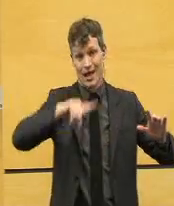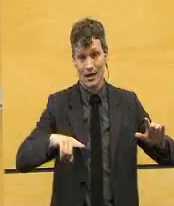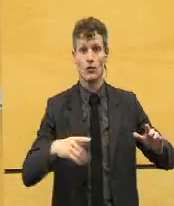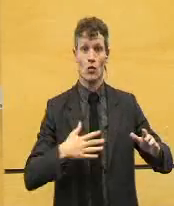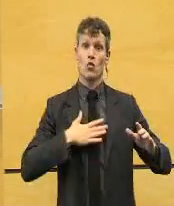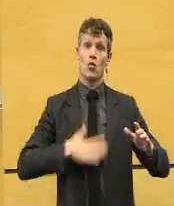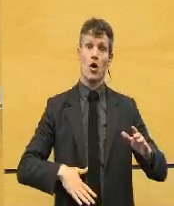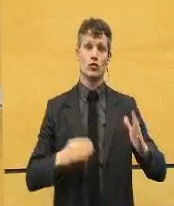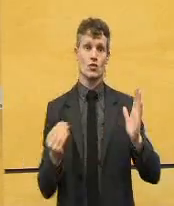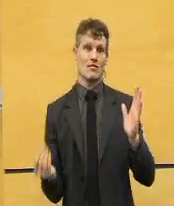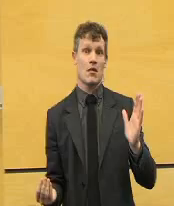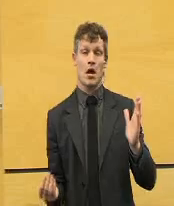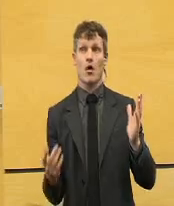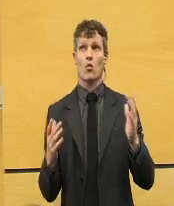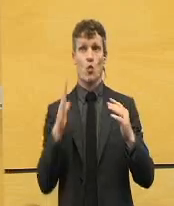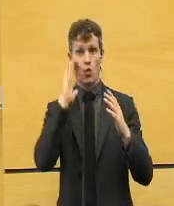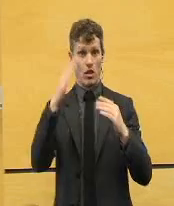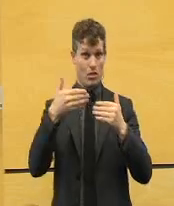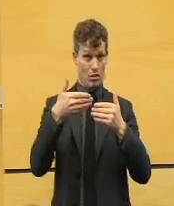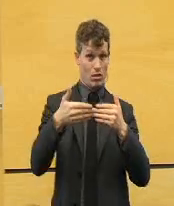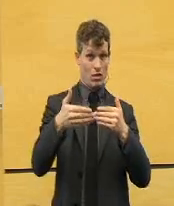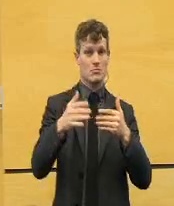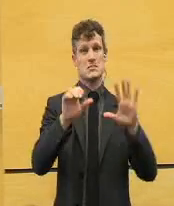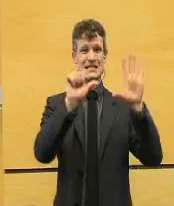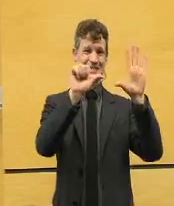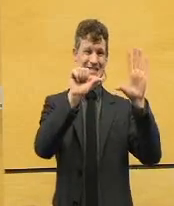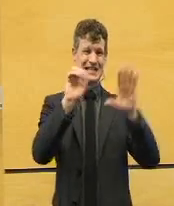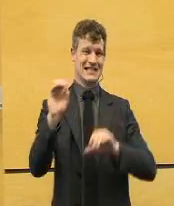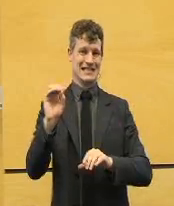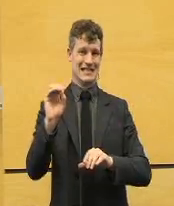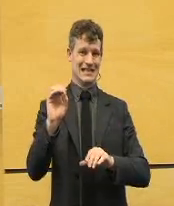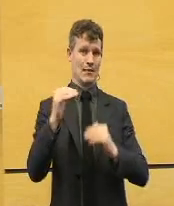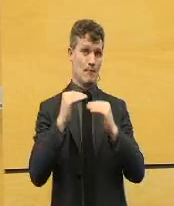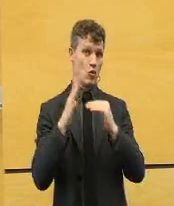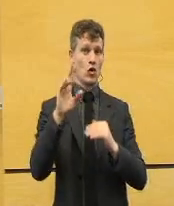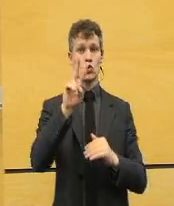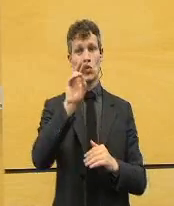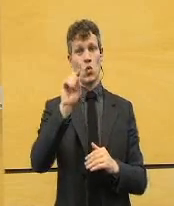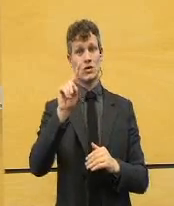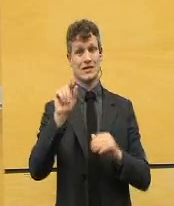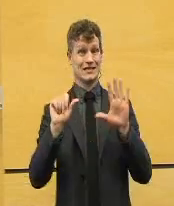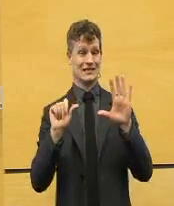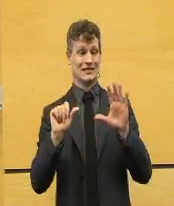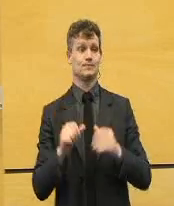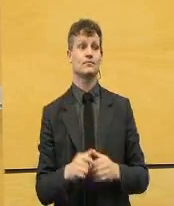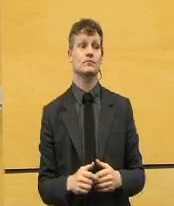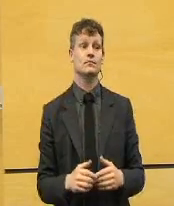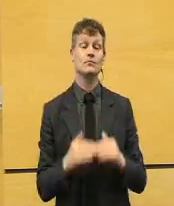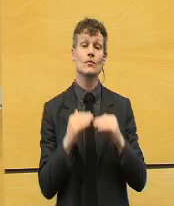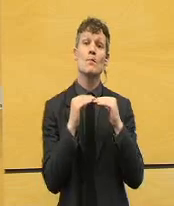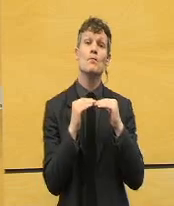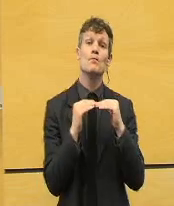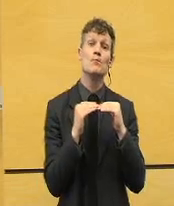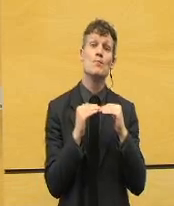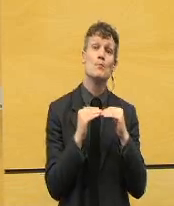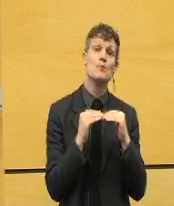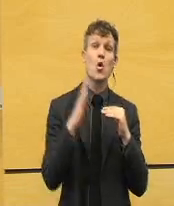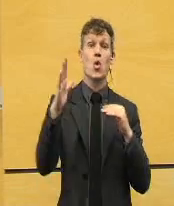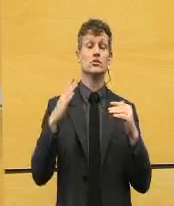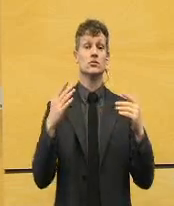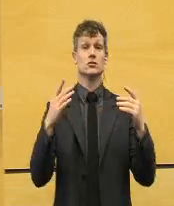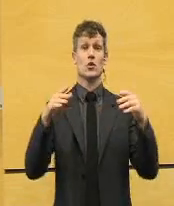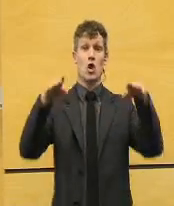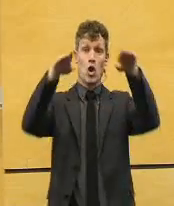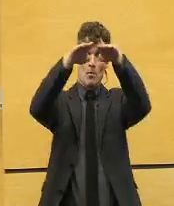add 60 more and in 2016. Most TTRS booths are located at